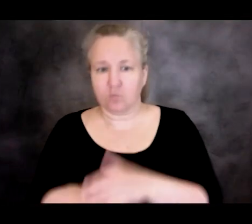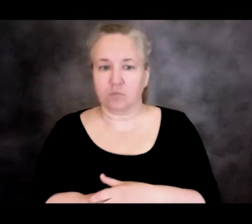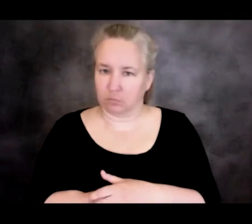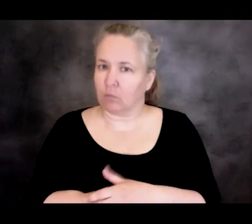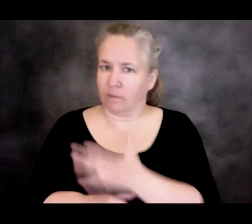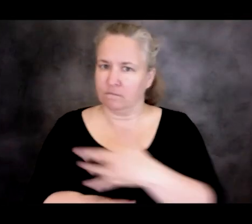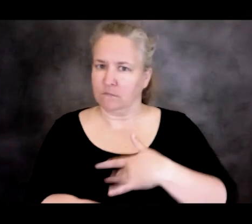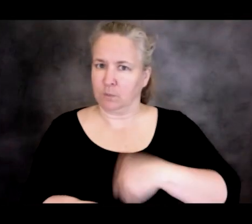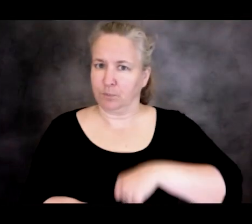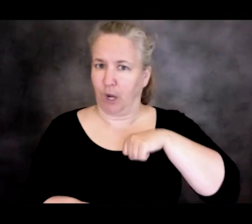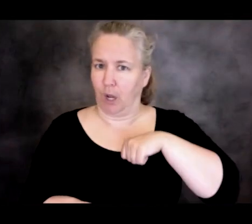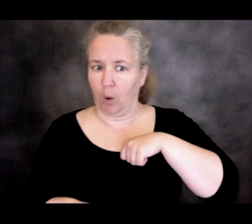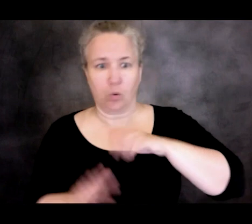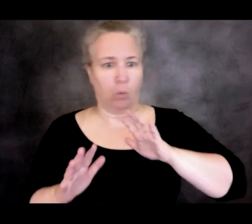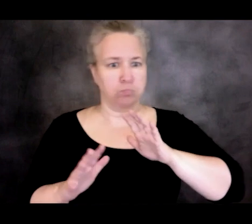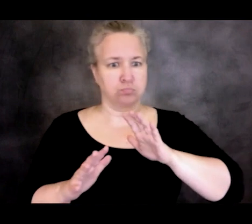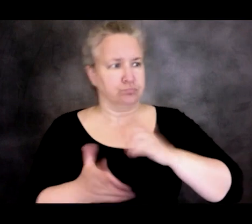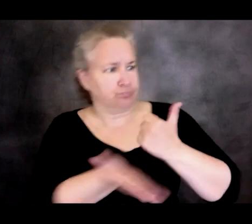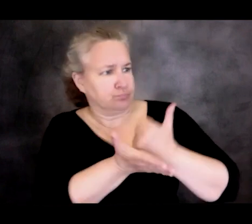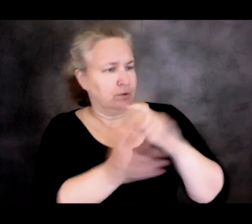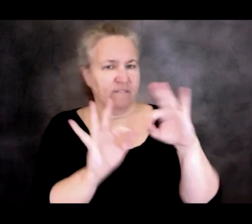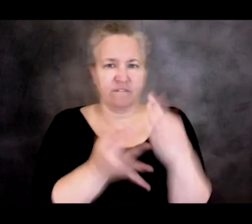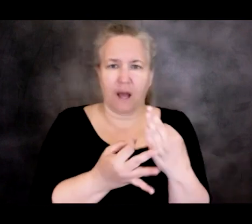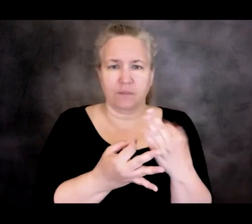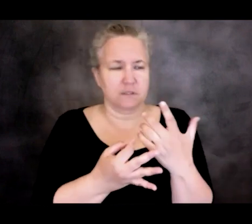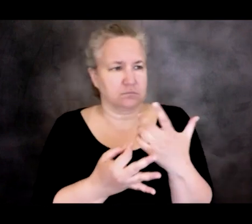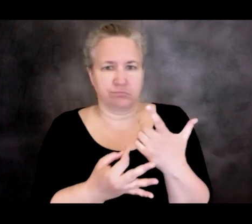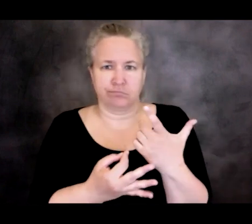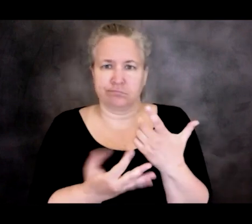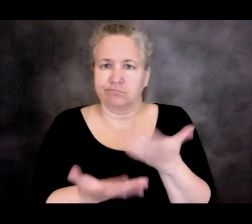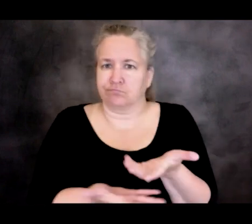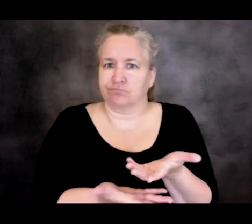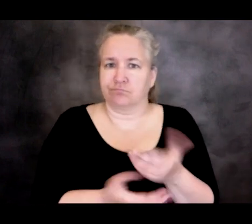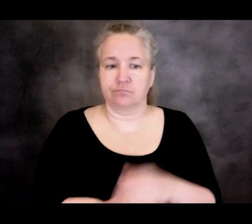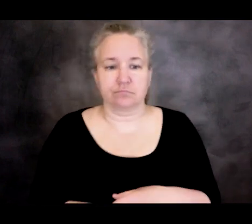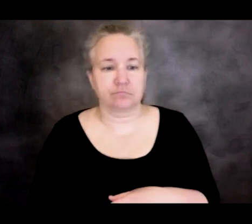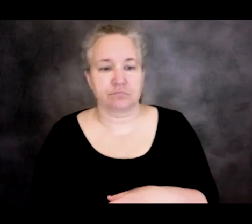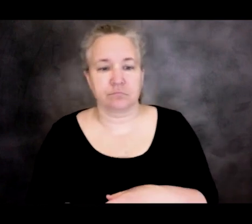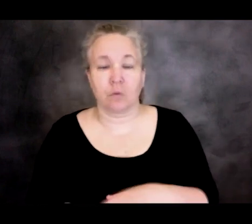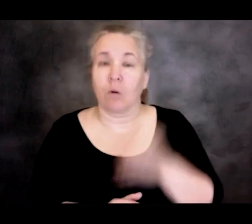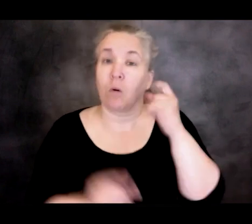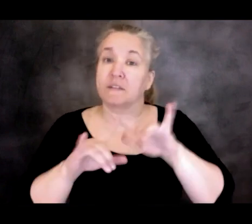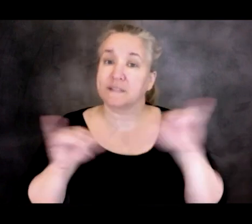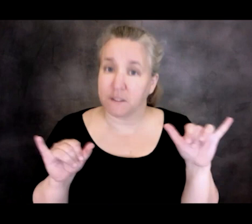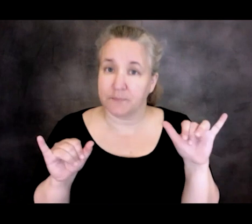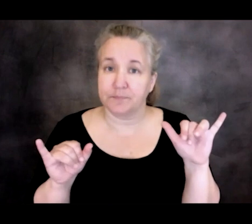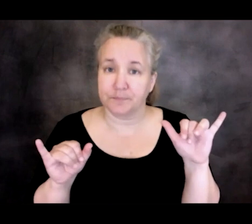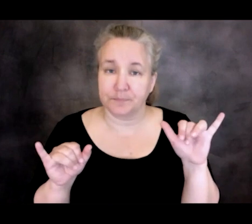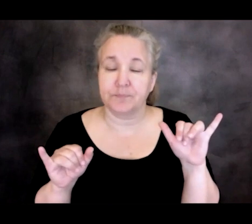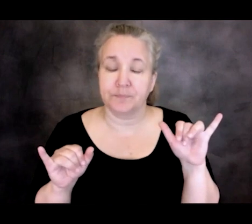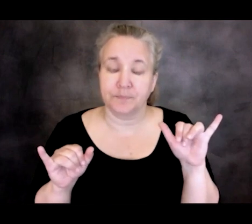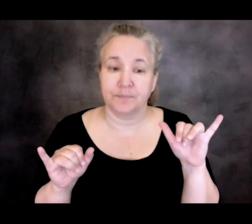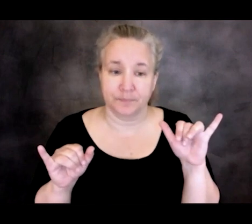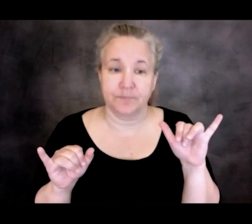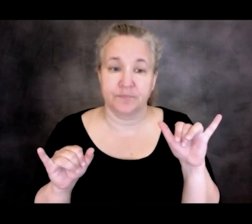able to impact their family and to help out their family members. But nevertheless,